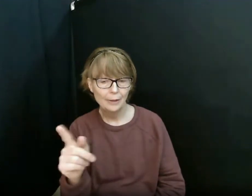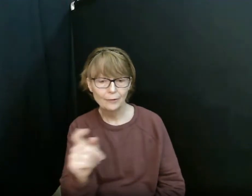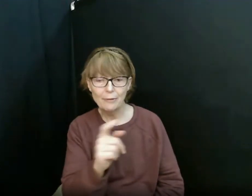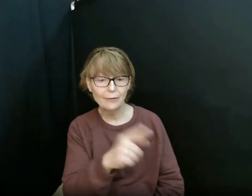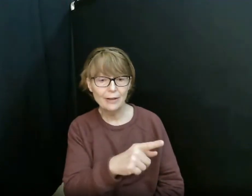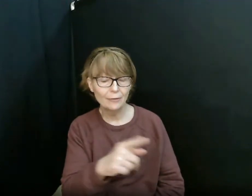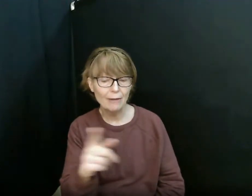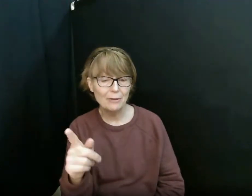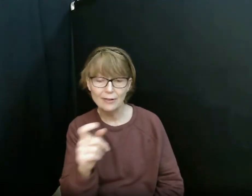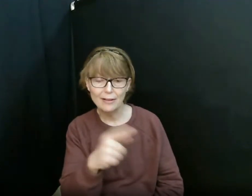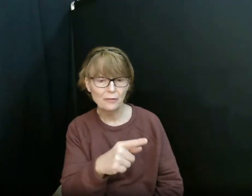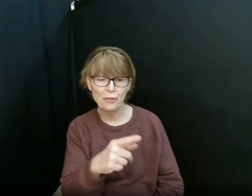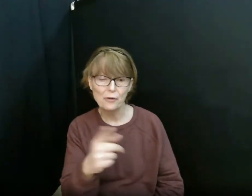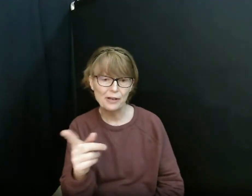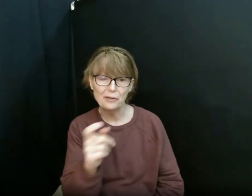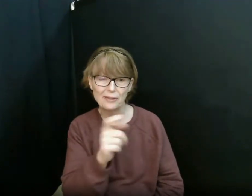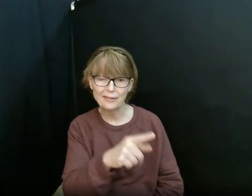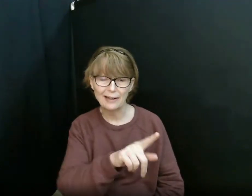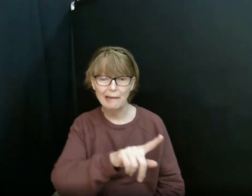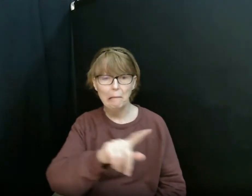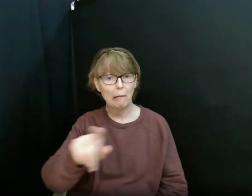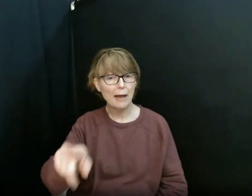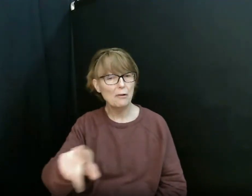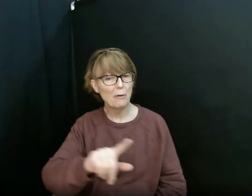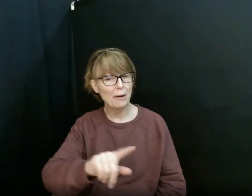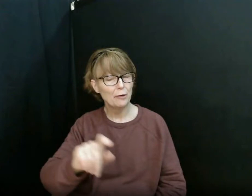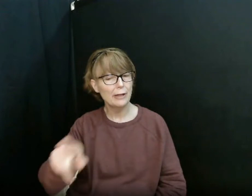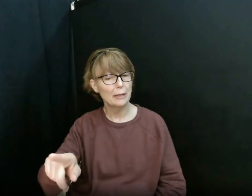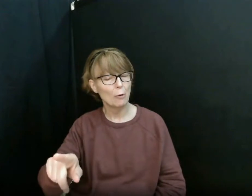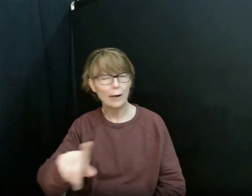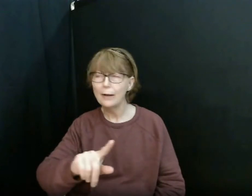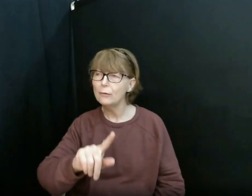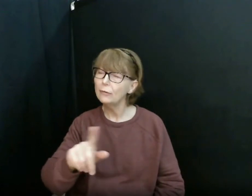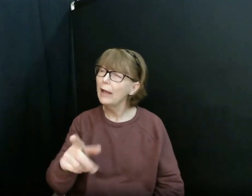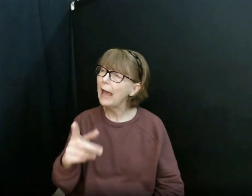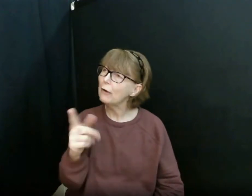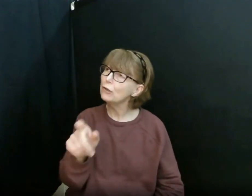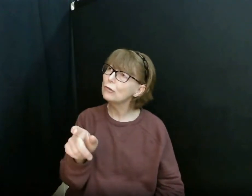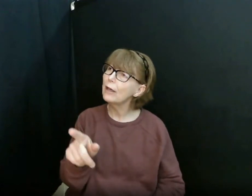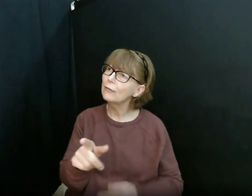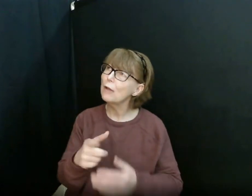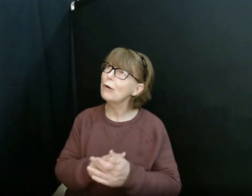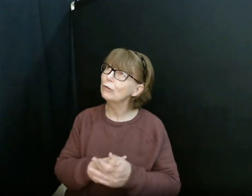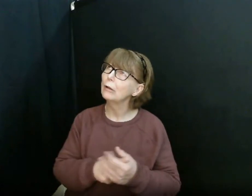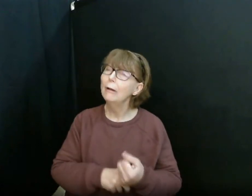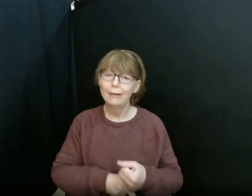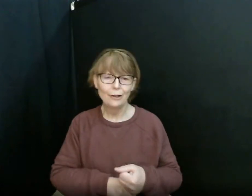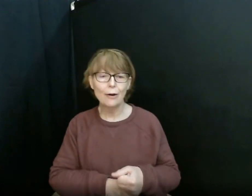Some of these things, I've been signing this for 30 years, and it's like, I don't know how to do that anymore. How do you do that in slow motion? You know, and I